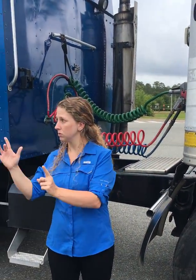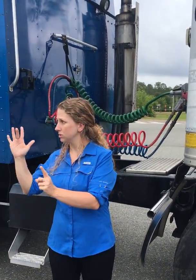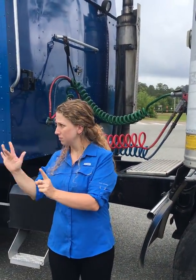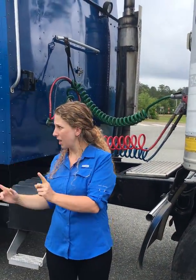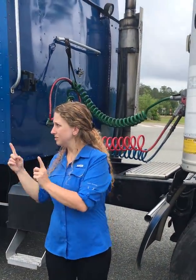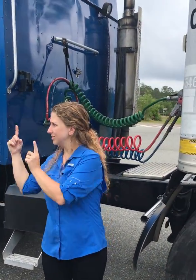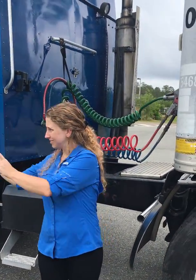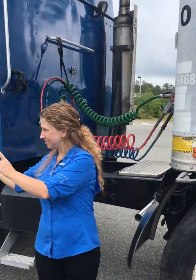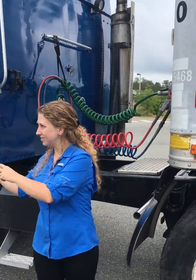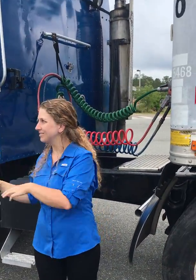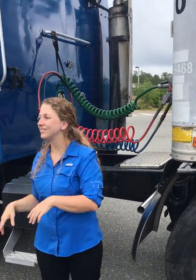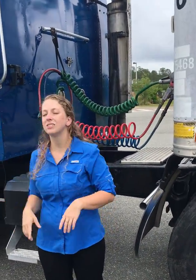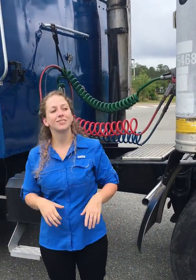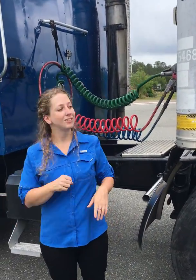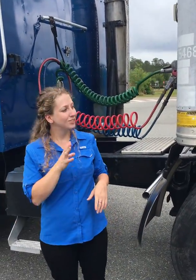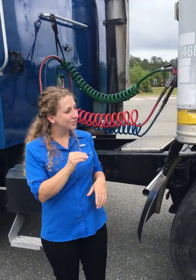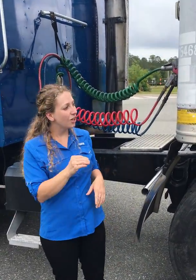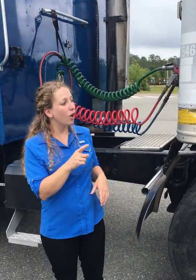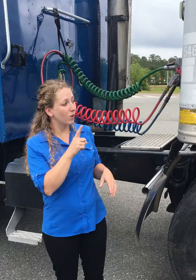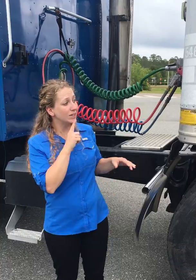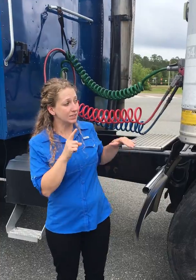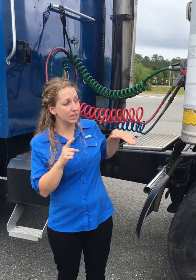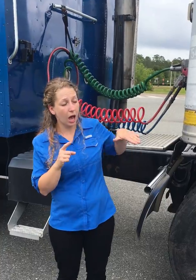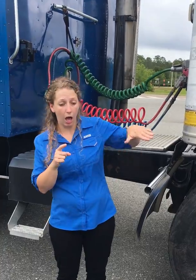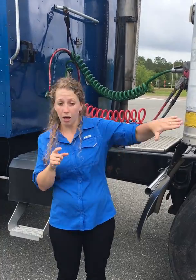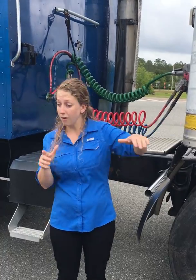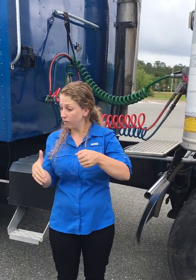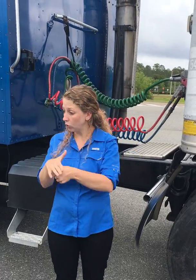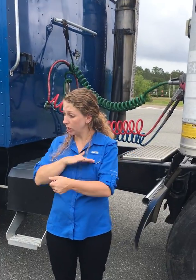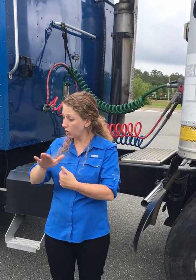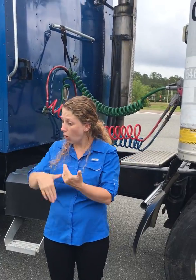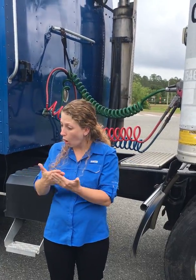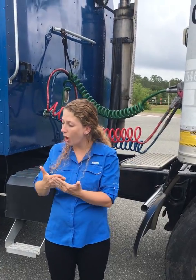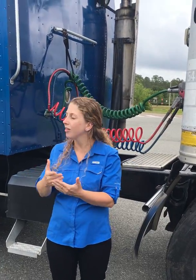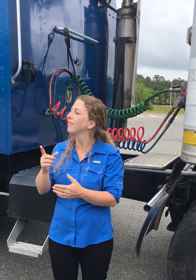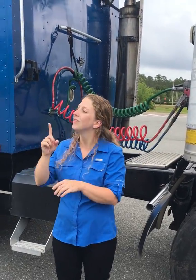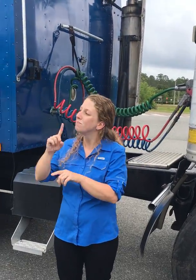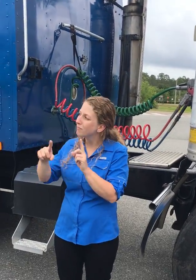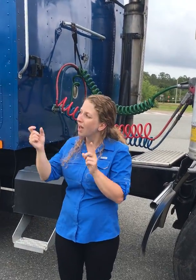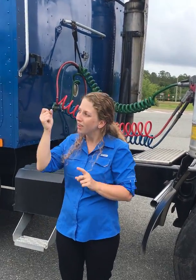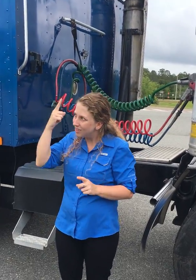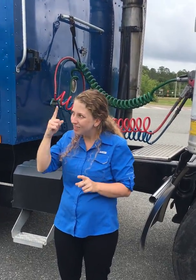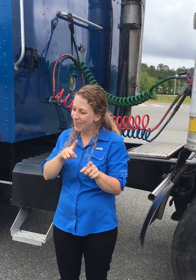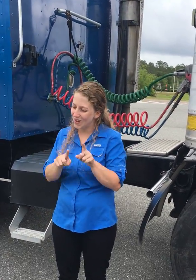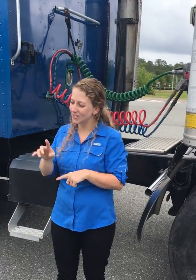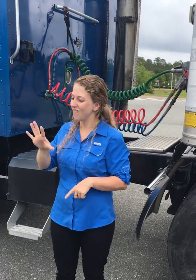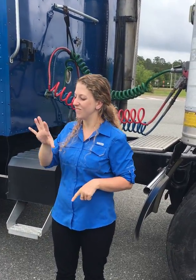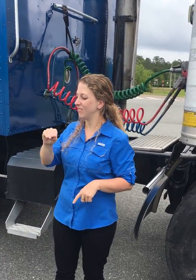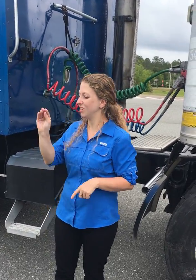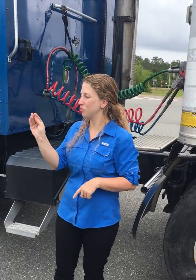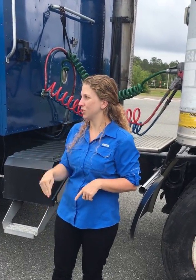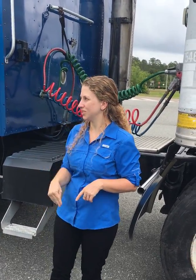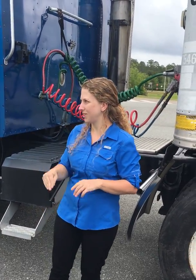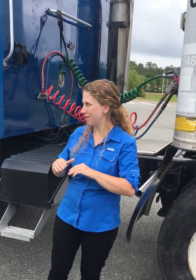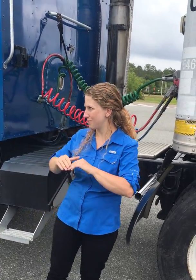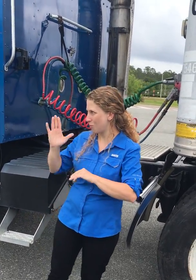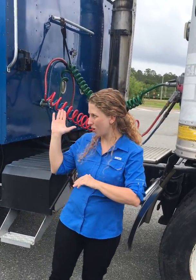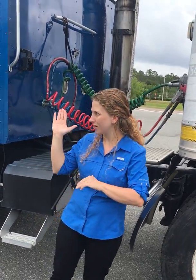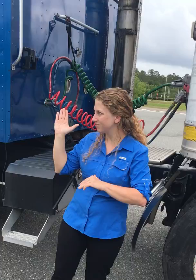That way it's covering the entire length, but it is also covering 50%. It's just the way they do it to save money, so